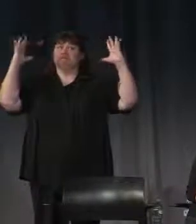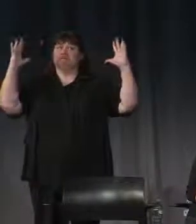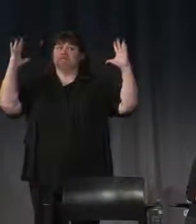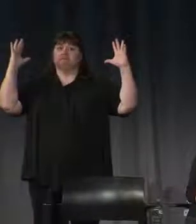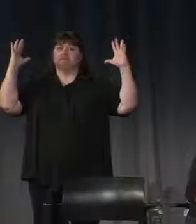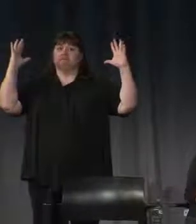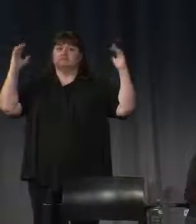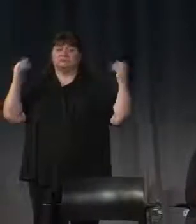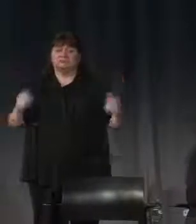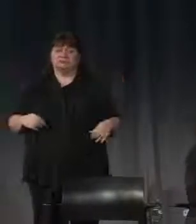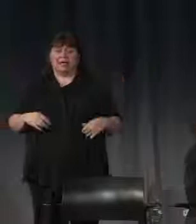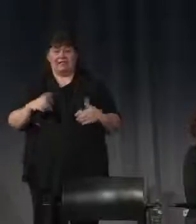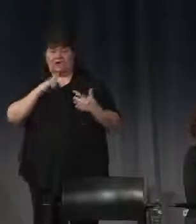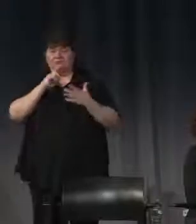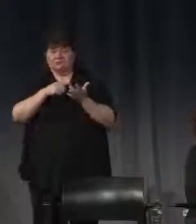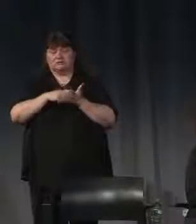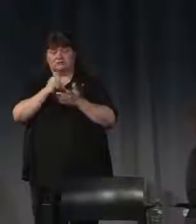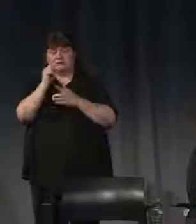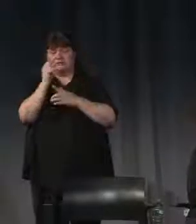on the order of seconds.